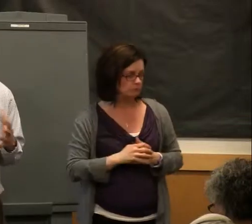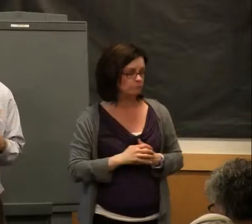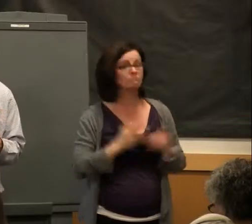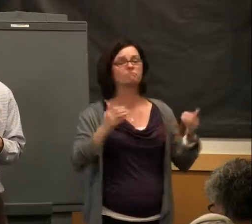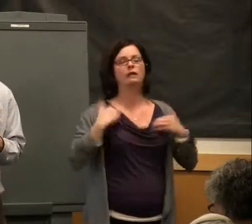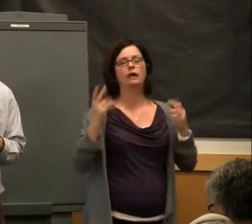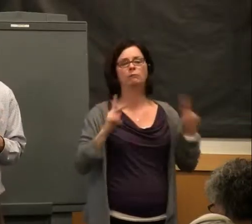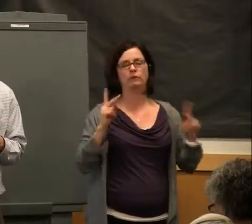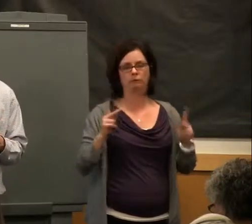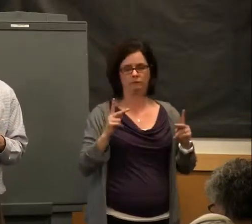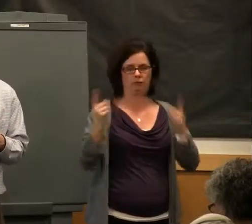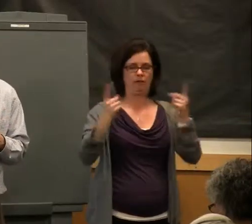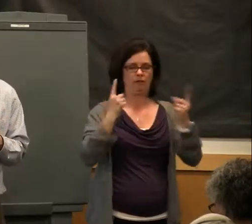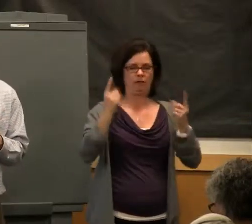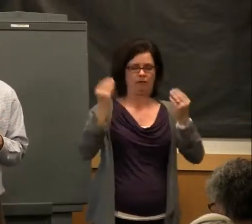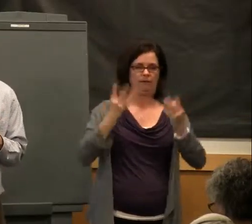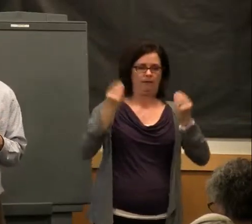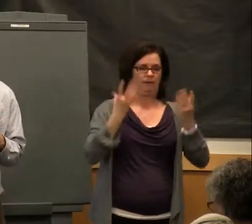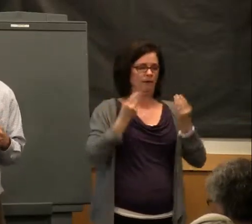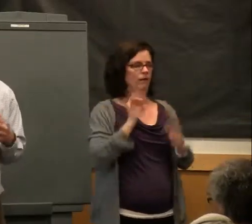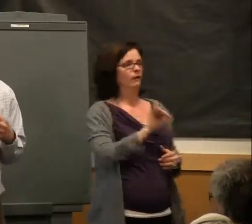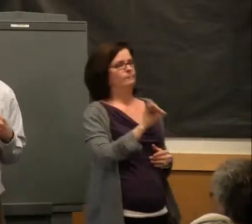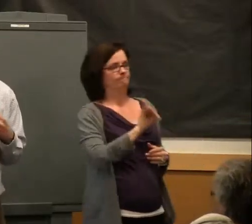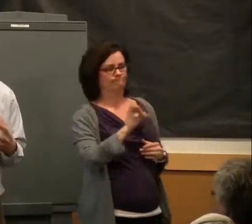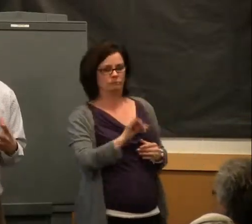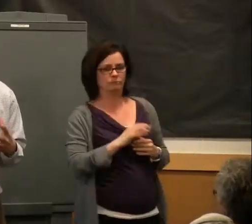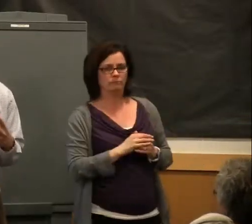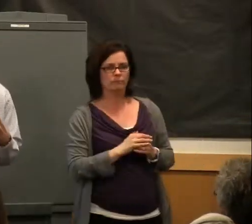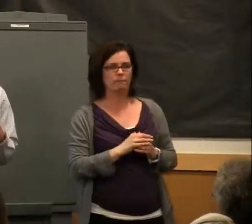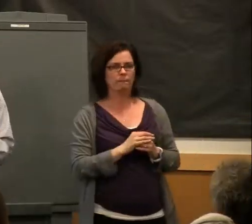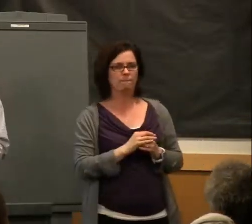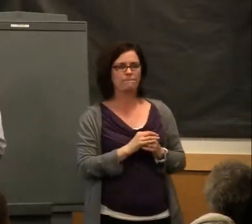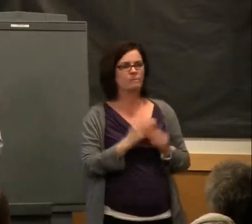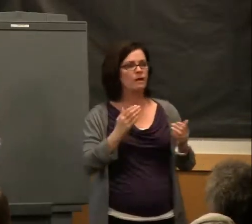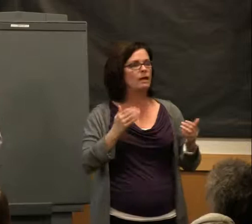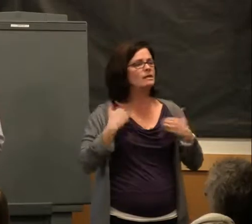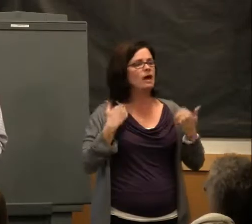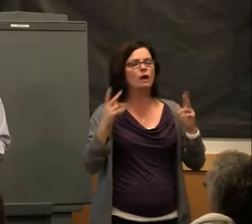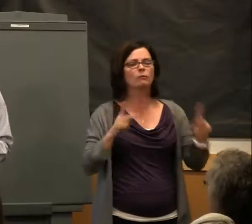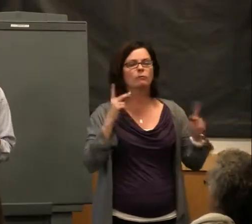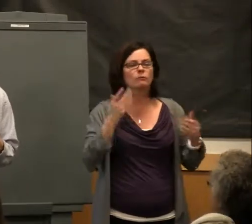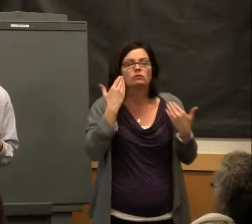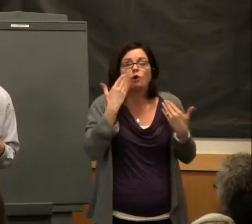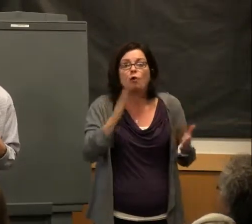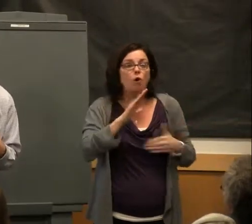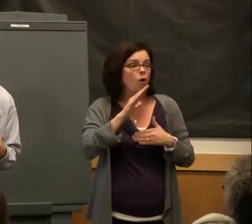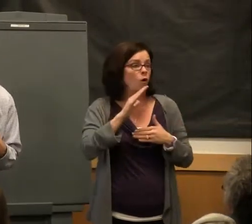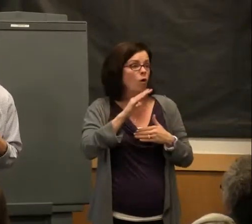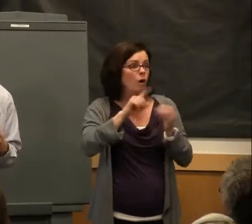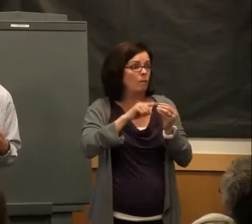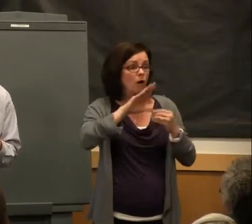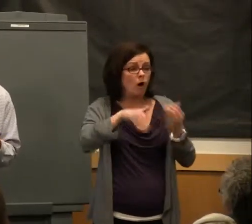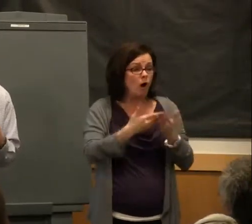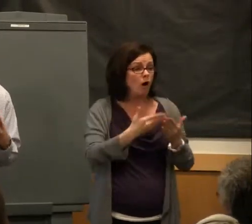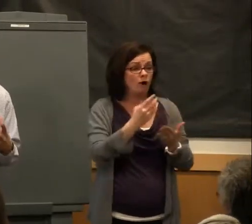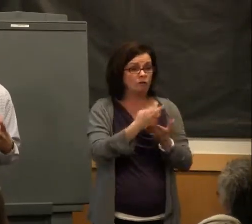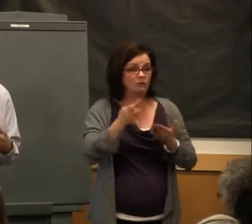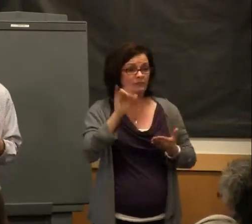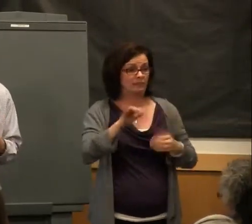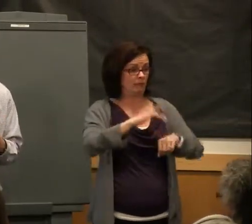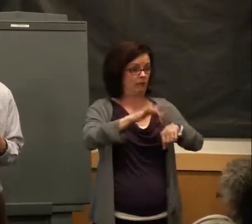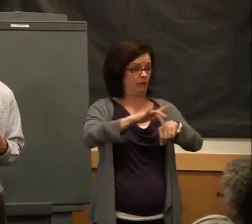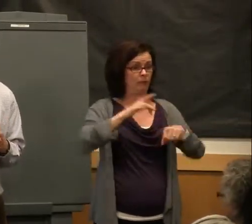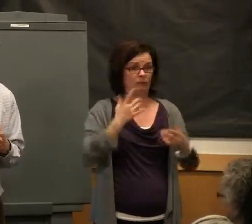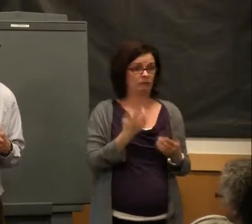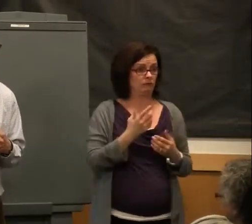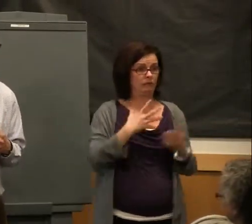Young people tell us all the time that our young people are unaware of all the resources that are